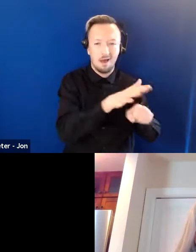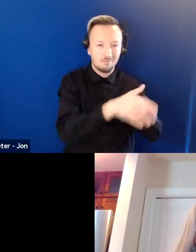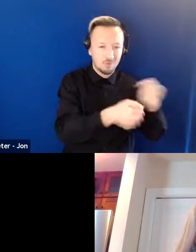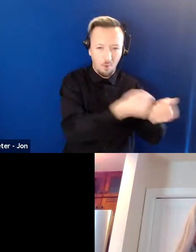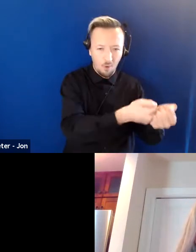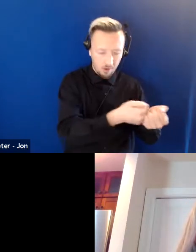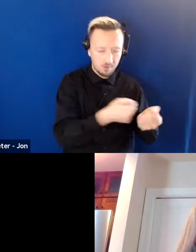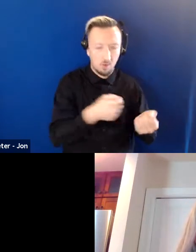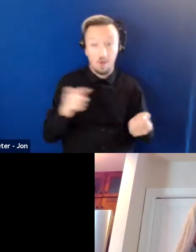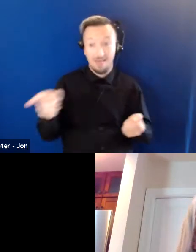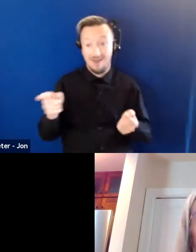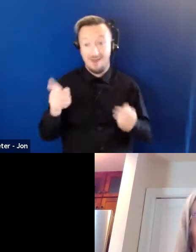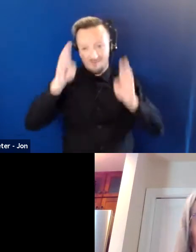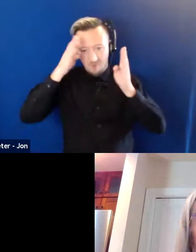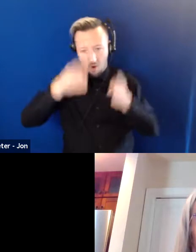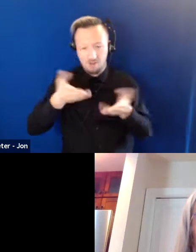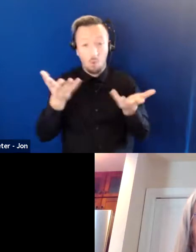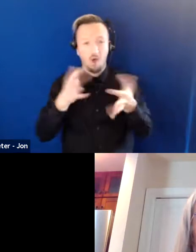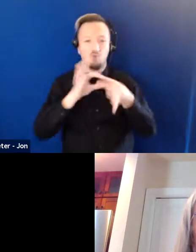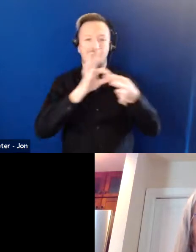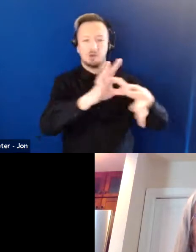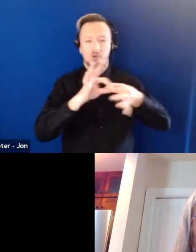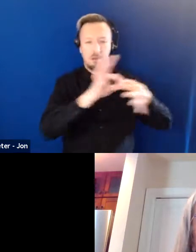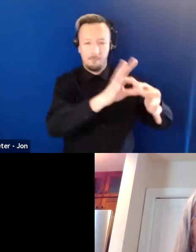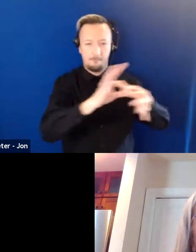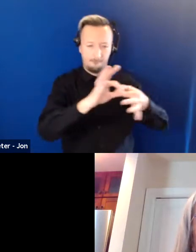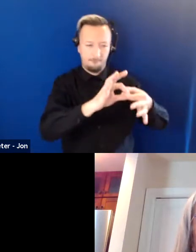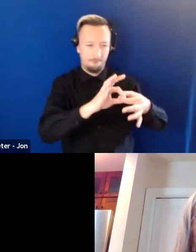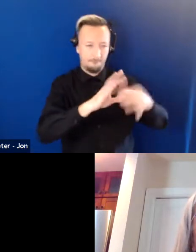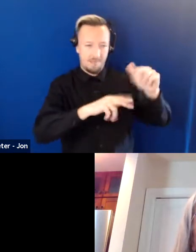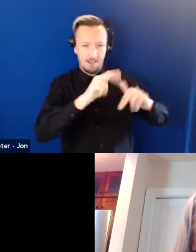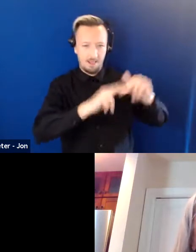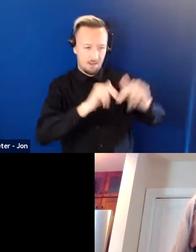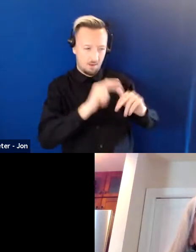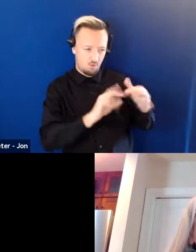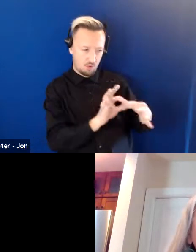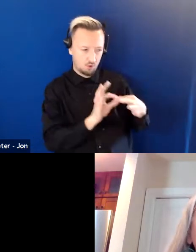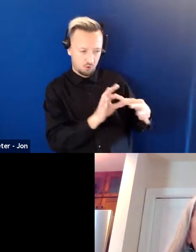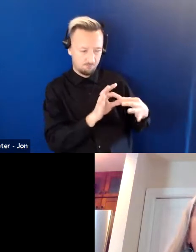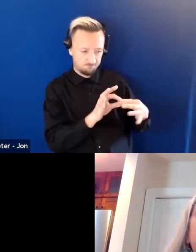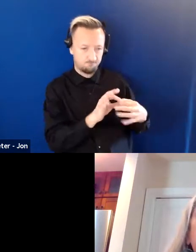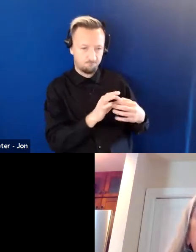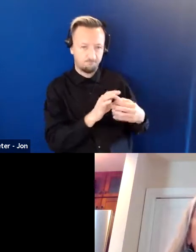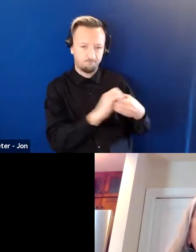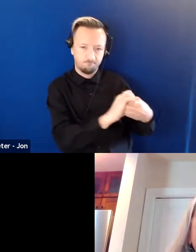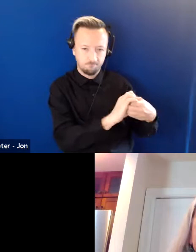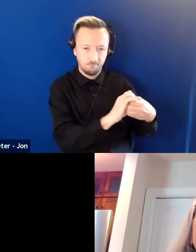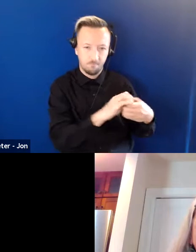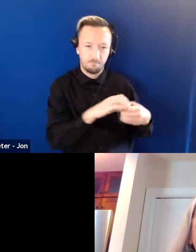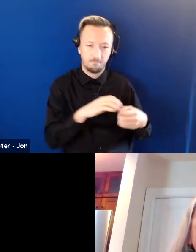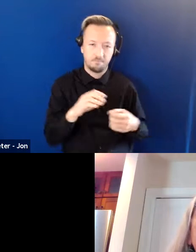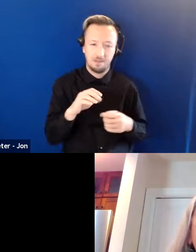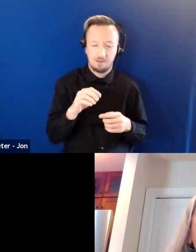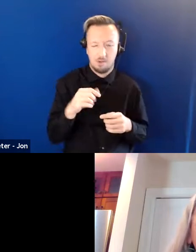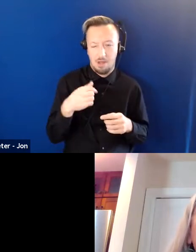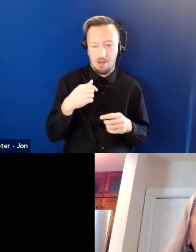and that relationship building came from a perspective, and I'm just really kind of putting this in a